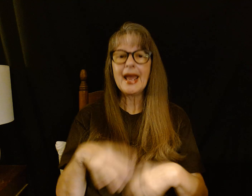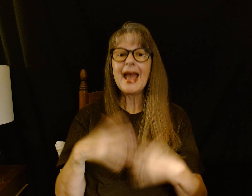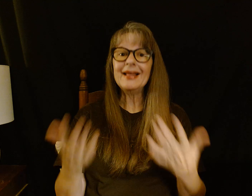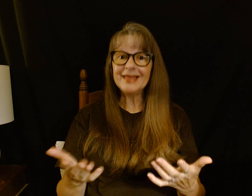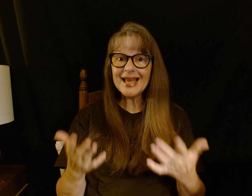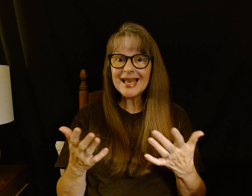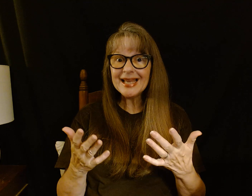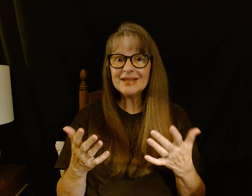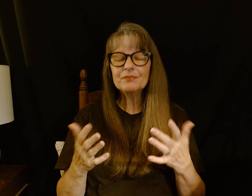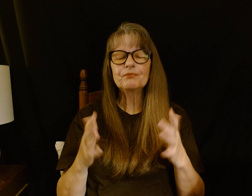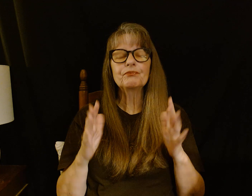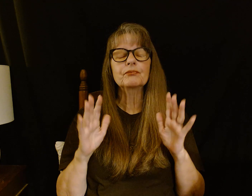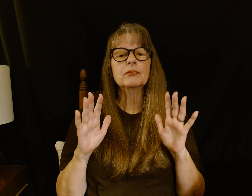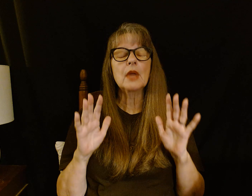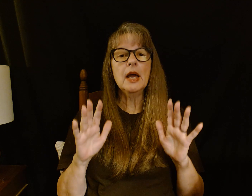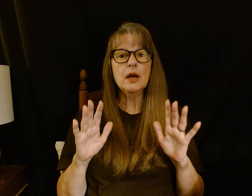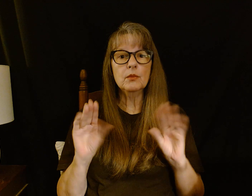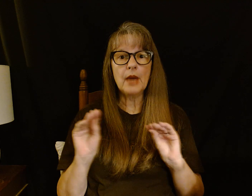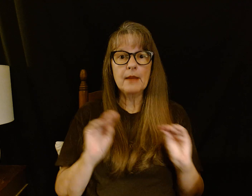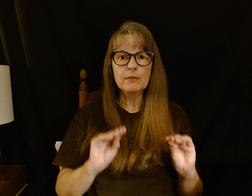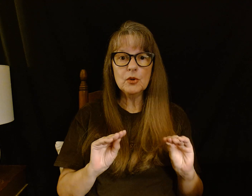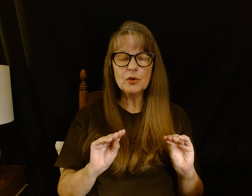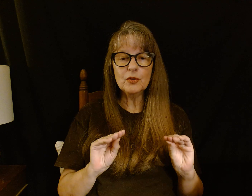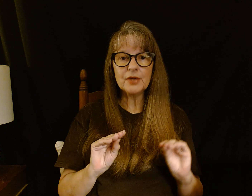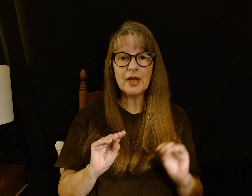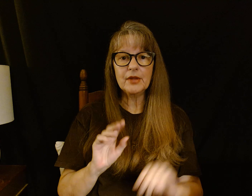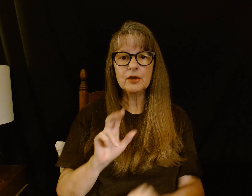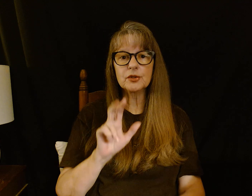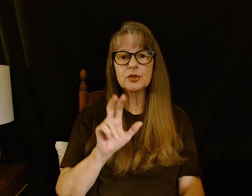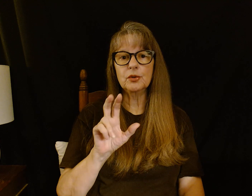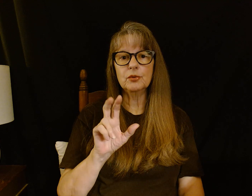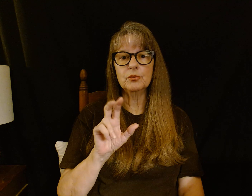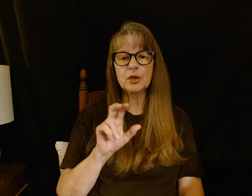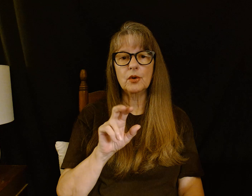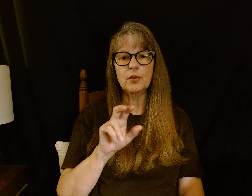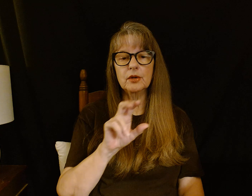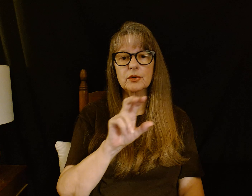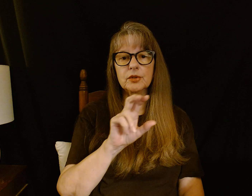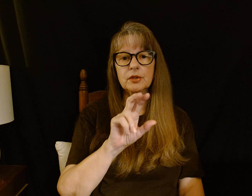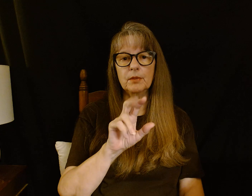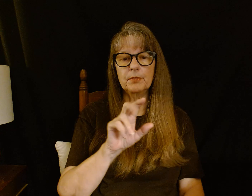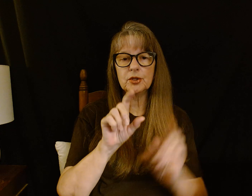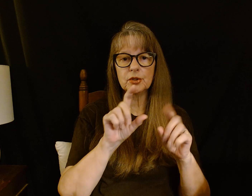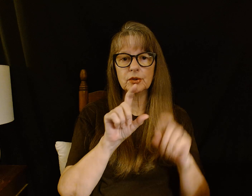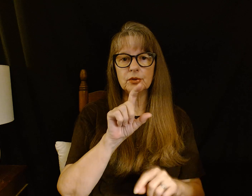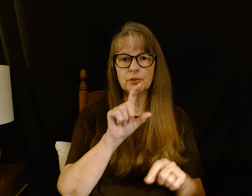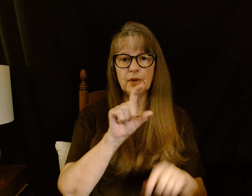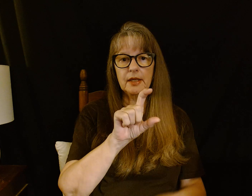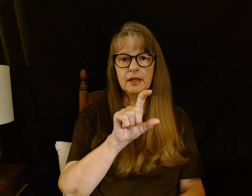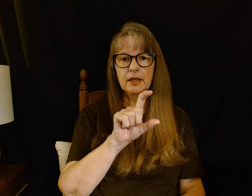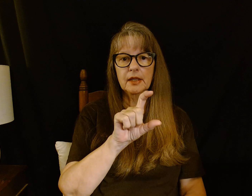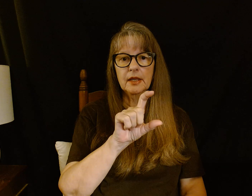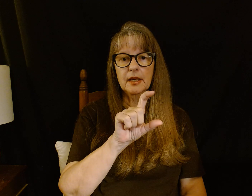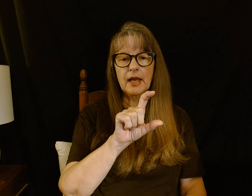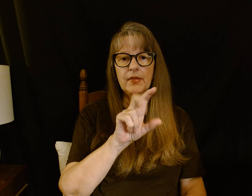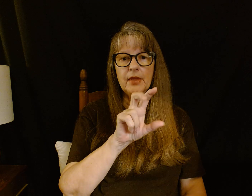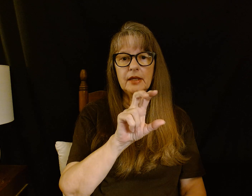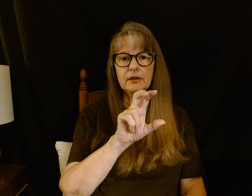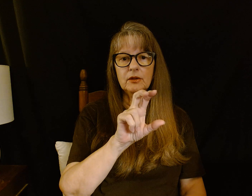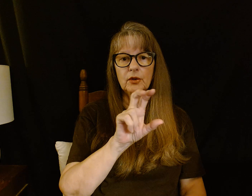And then I moved, and here's Zoom. So here's the pictures, right? And then, or you